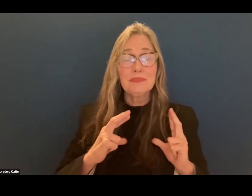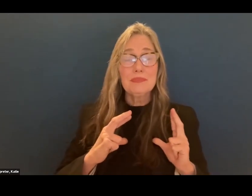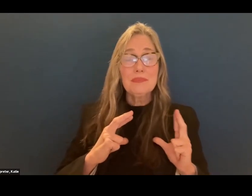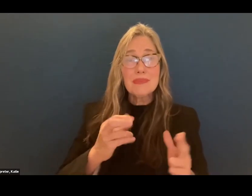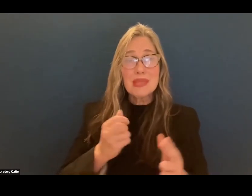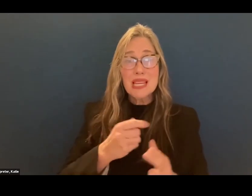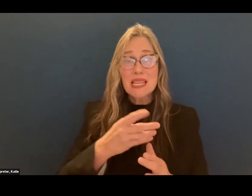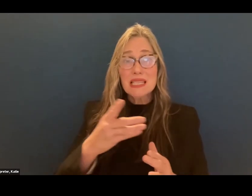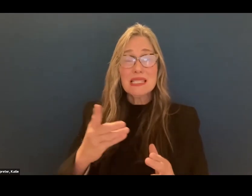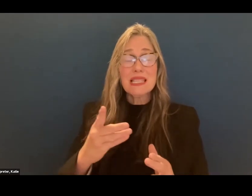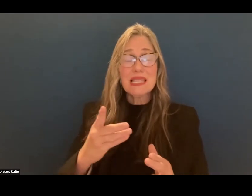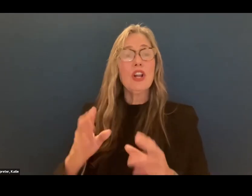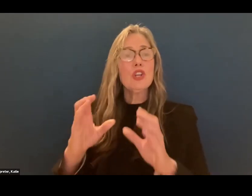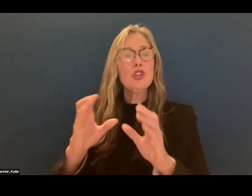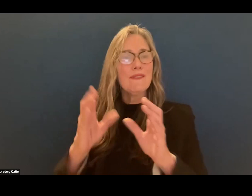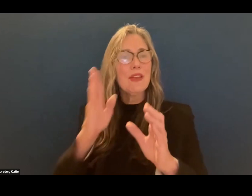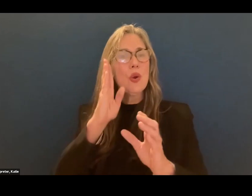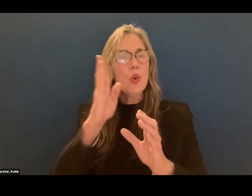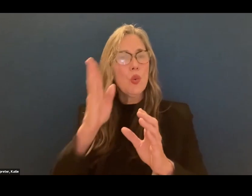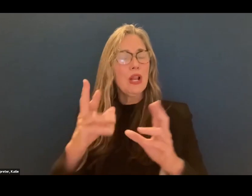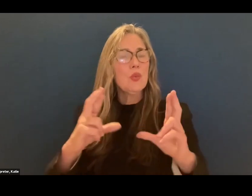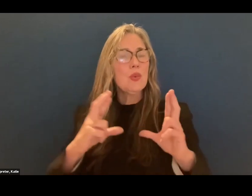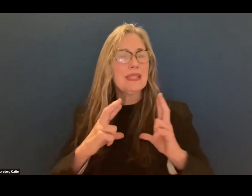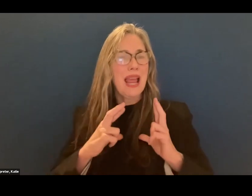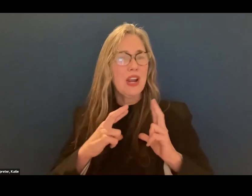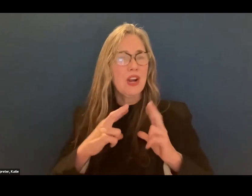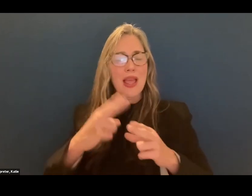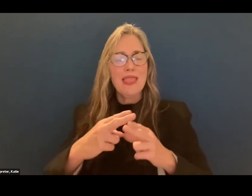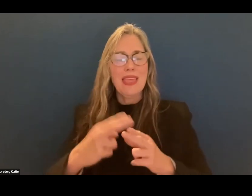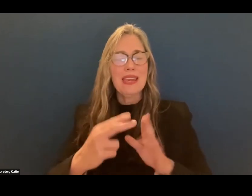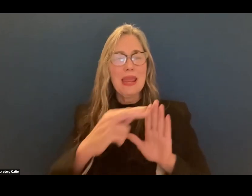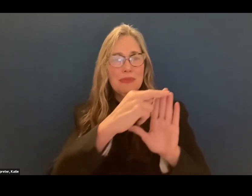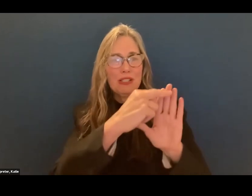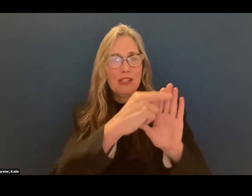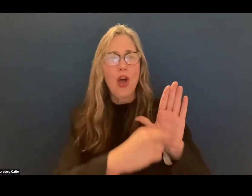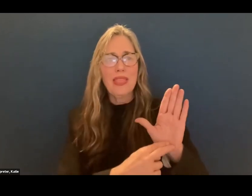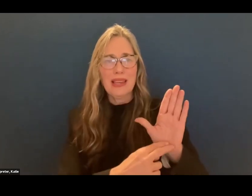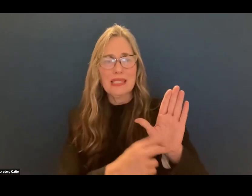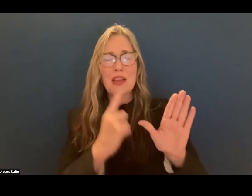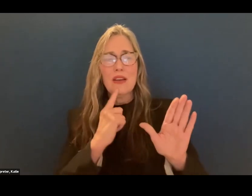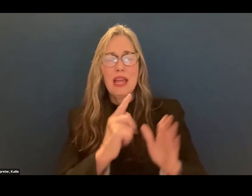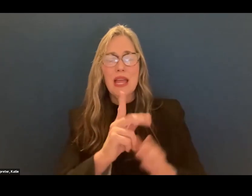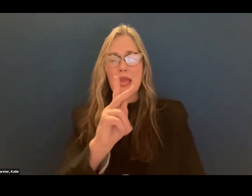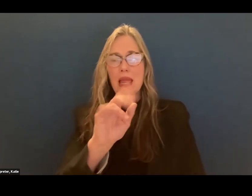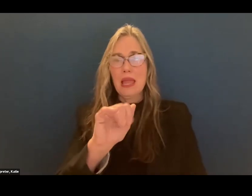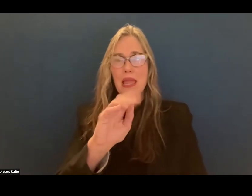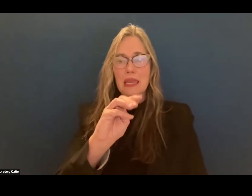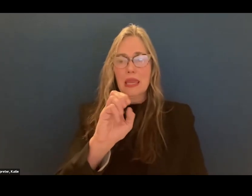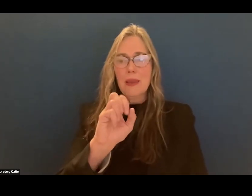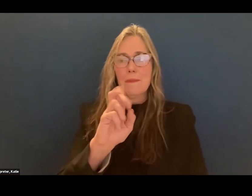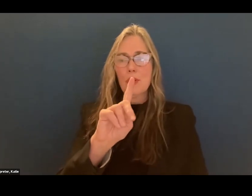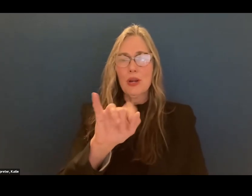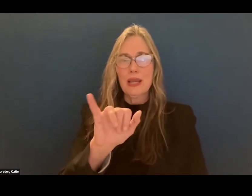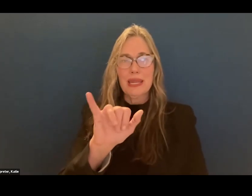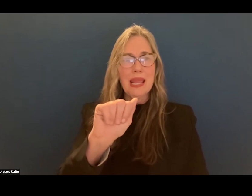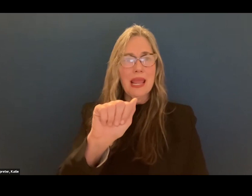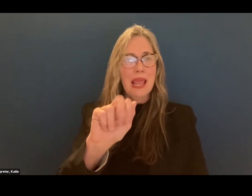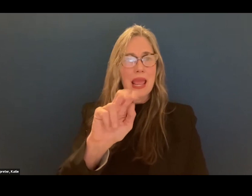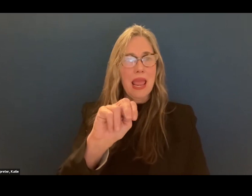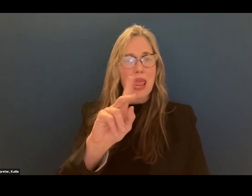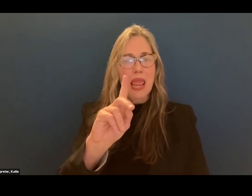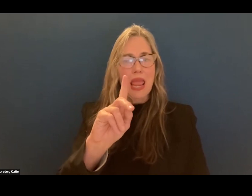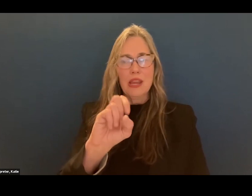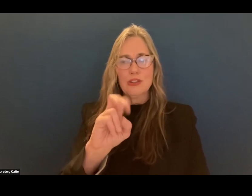several certificated retirements that are on the list tonight for your approval. Kimberly Anderson from La Colina, 33